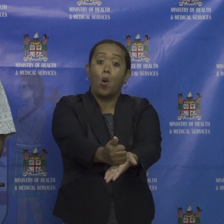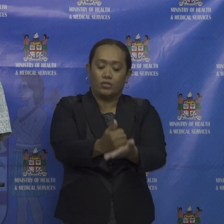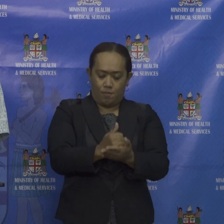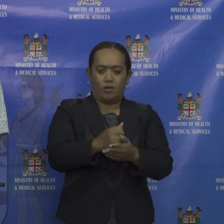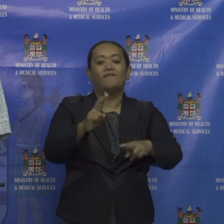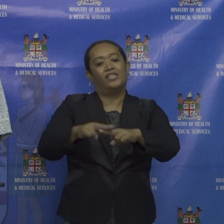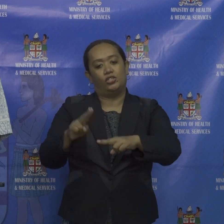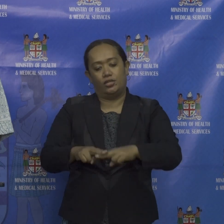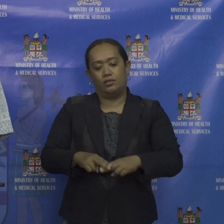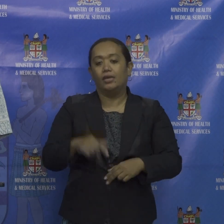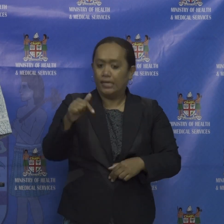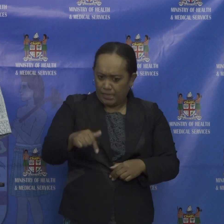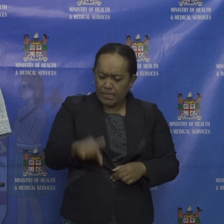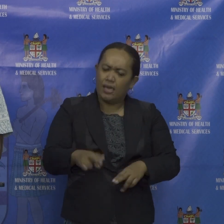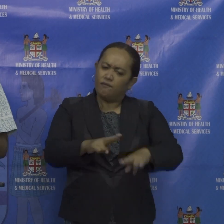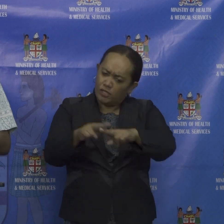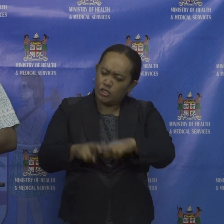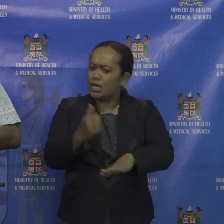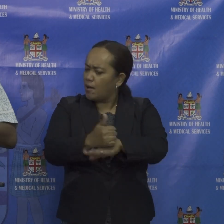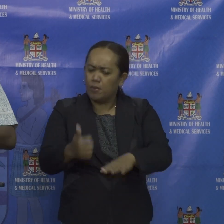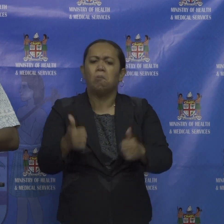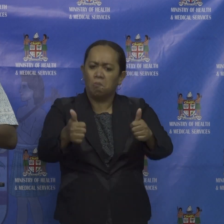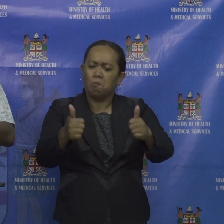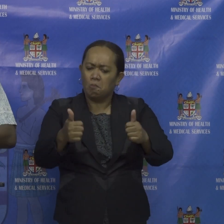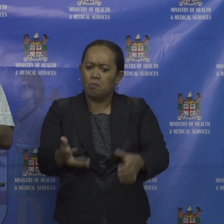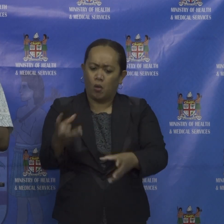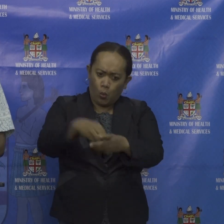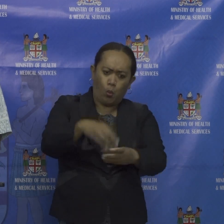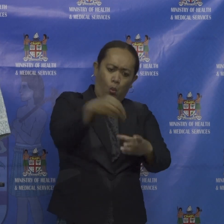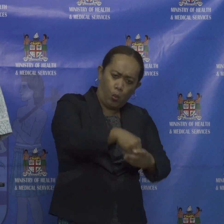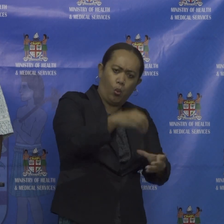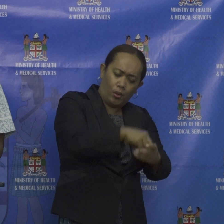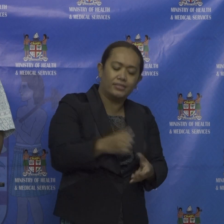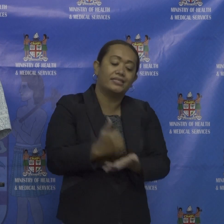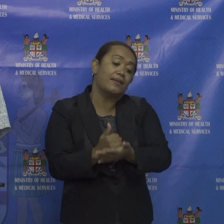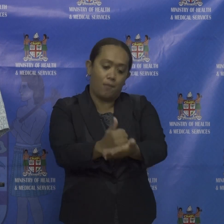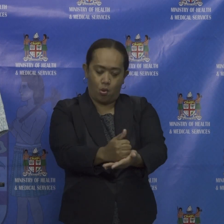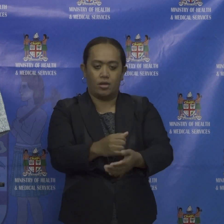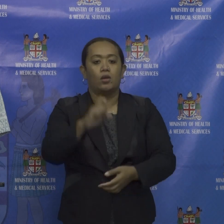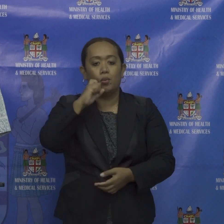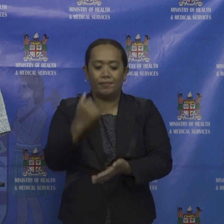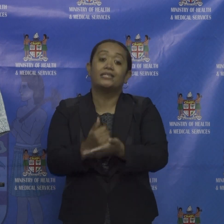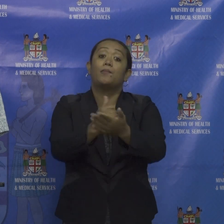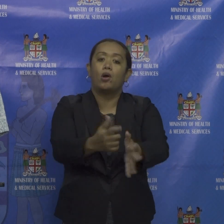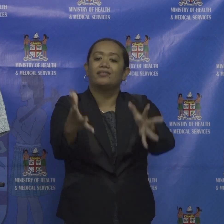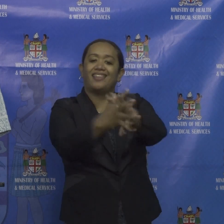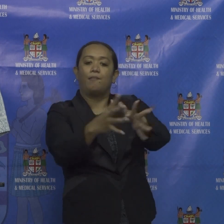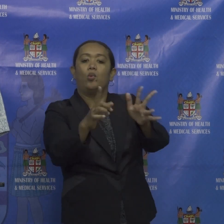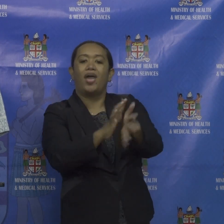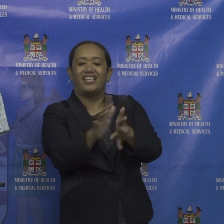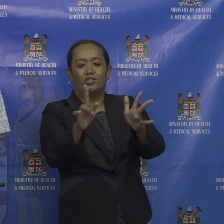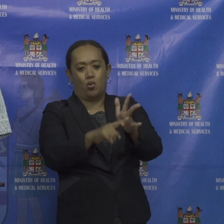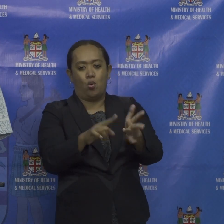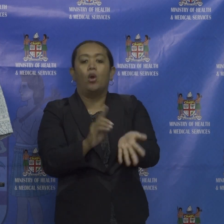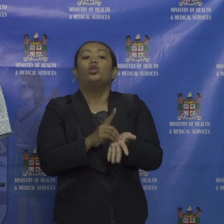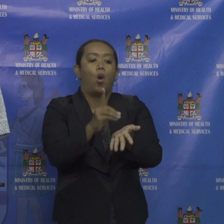work within the government apparatus itself to escalate the support that is available, will be supported by us and